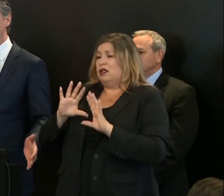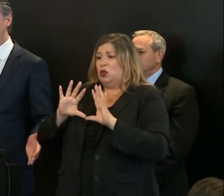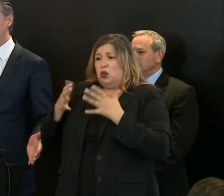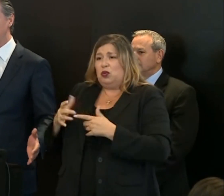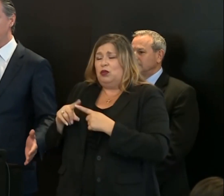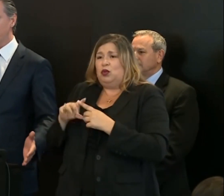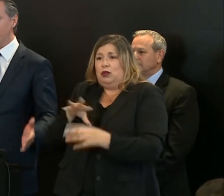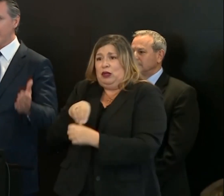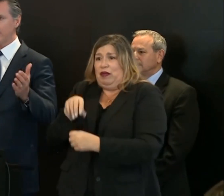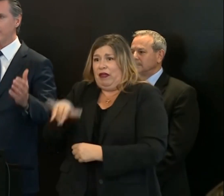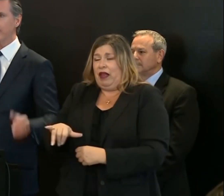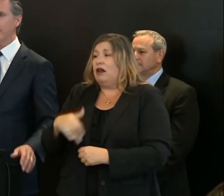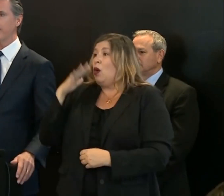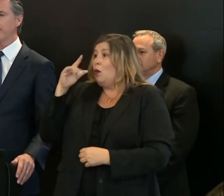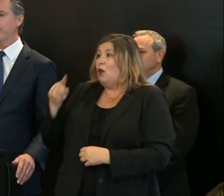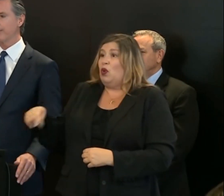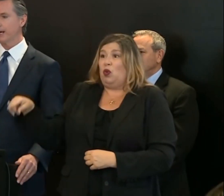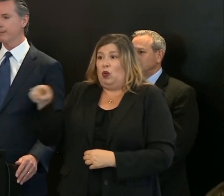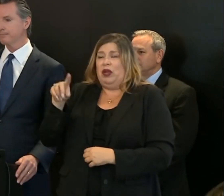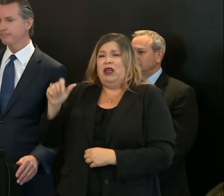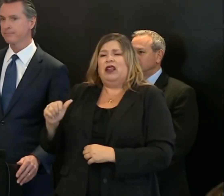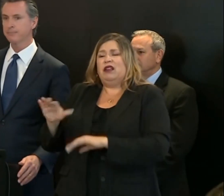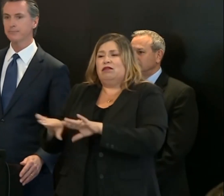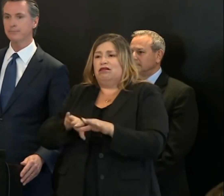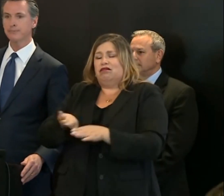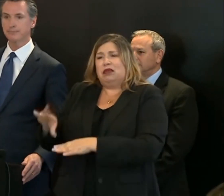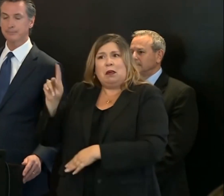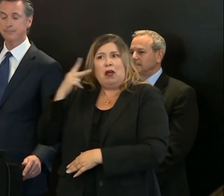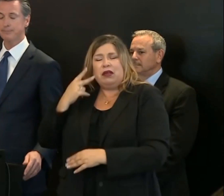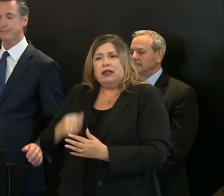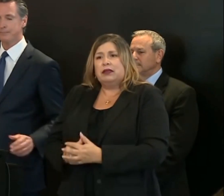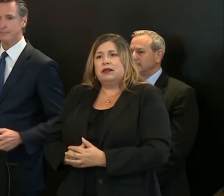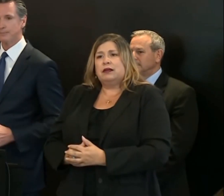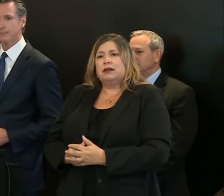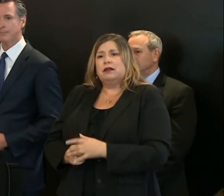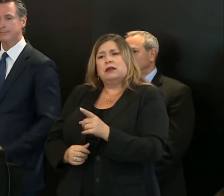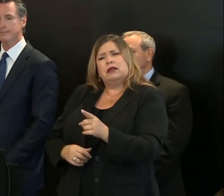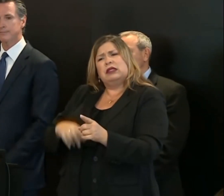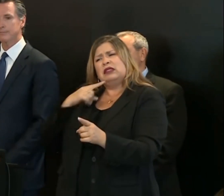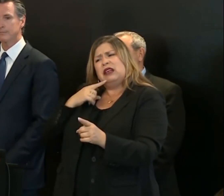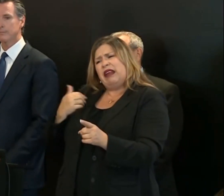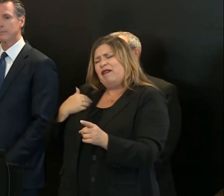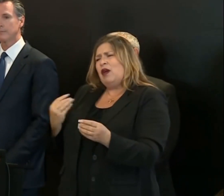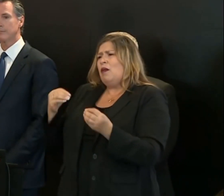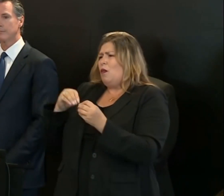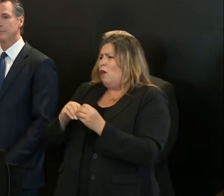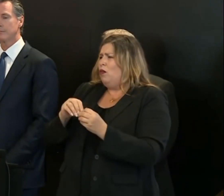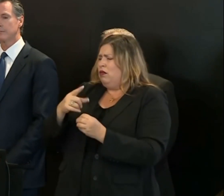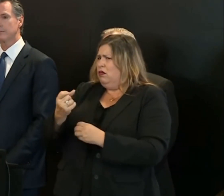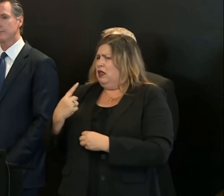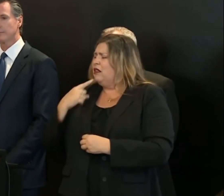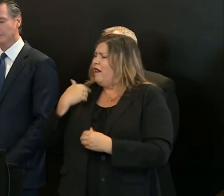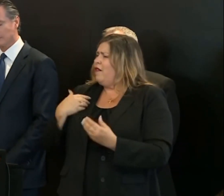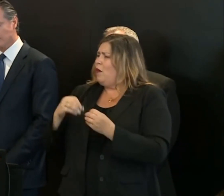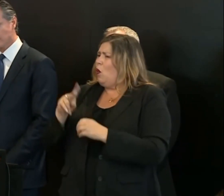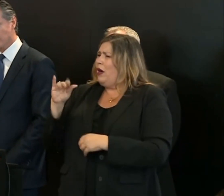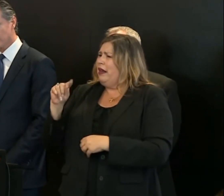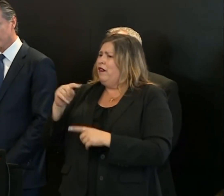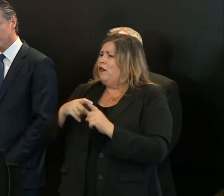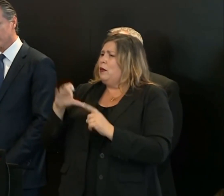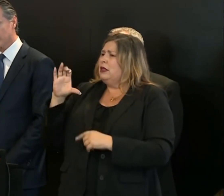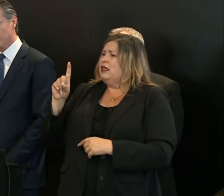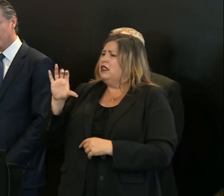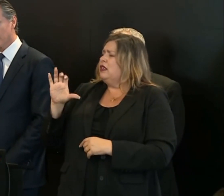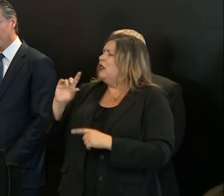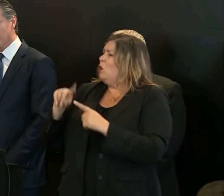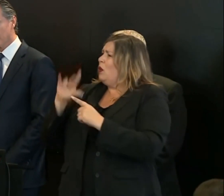and I hope we collectively can elevate above that. Governor, you said more kits are on the way, more testing kits are on the way from the CDC. When will they get here,